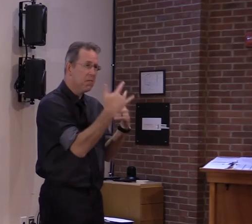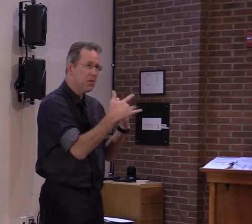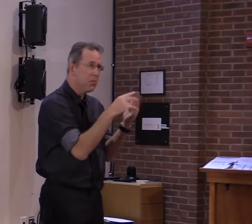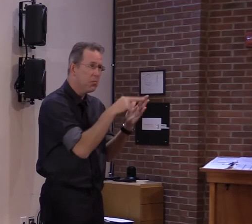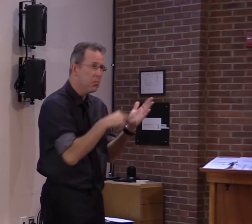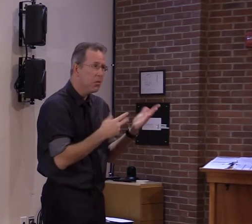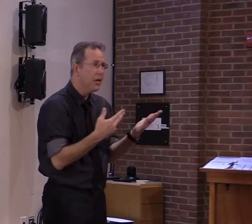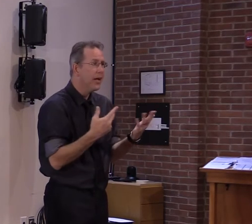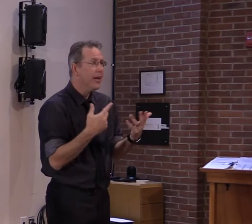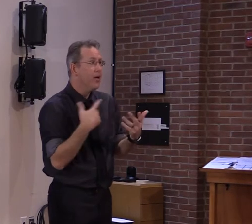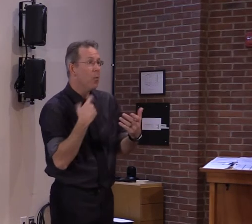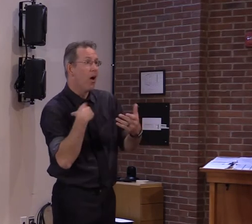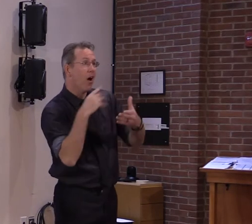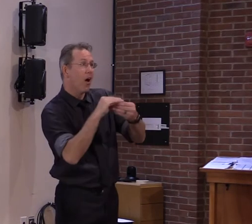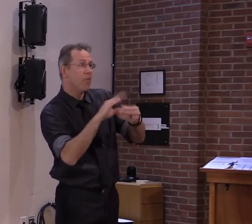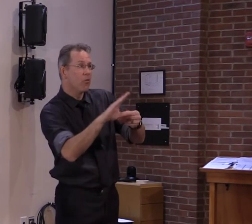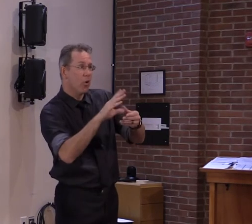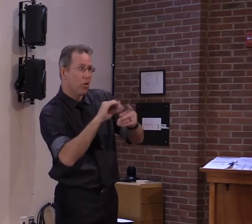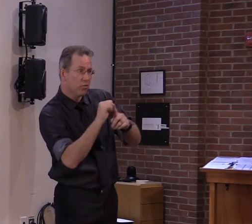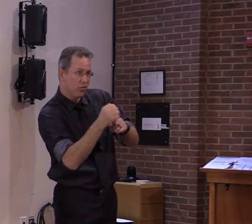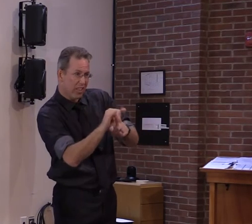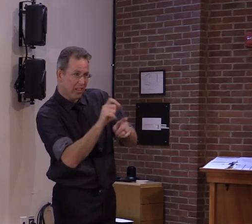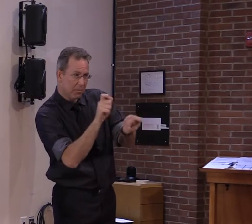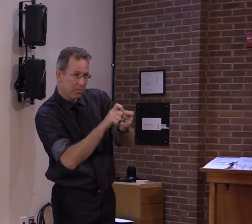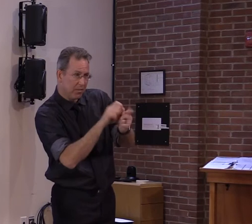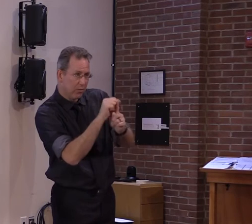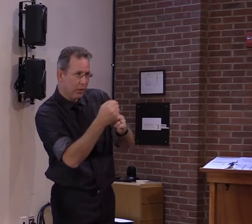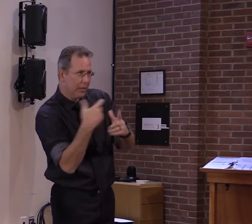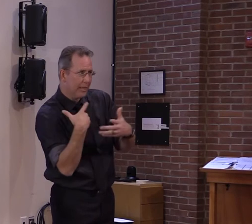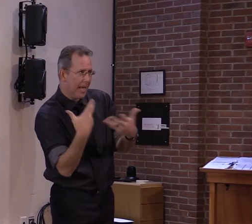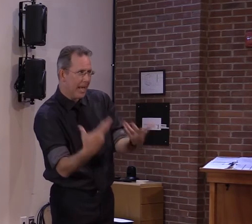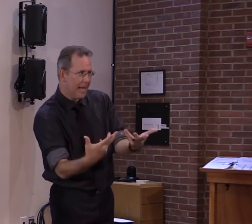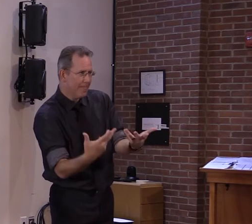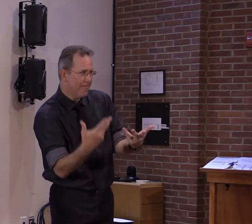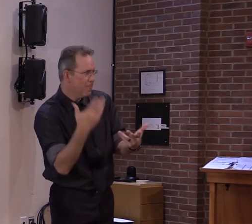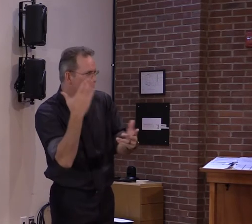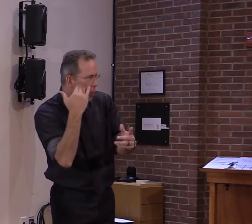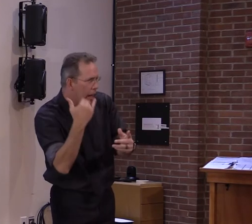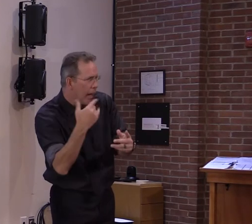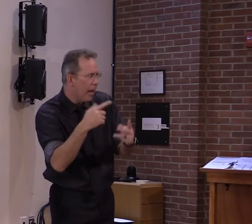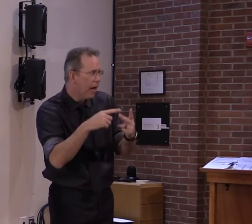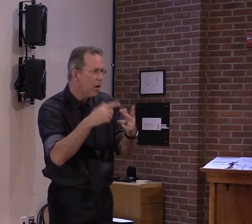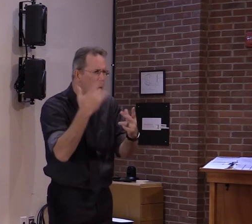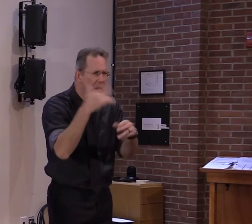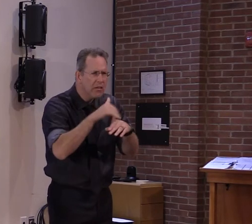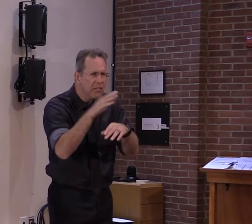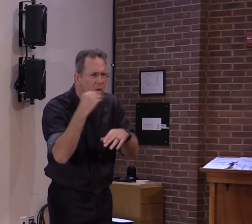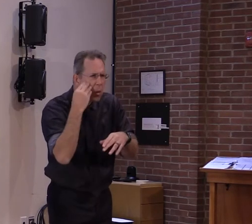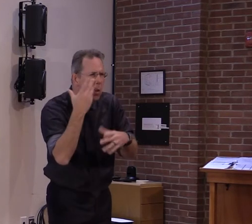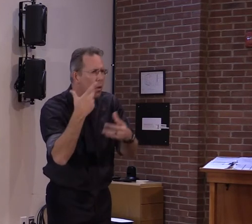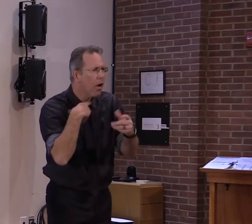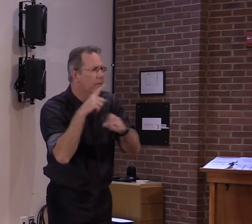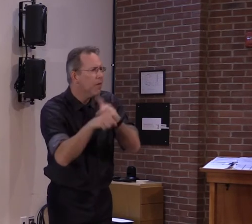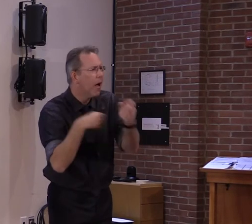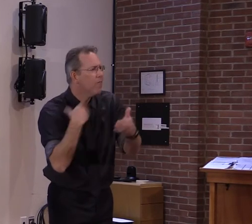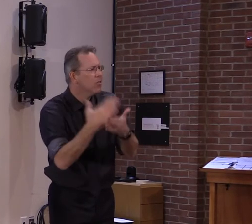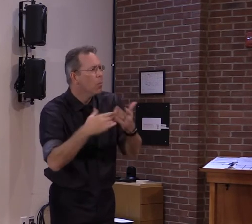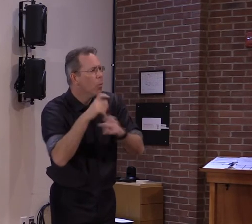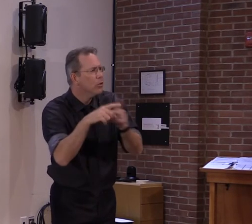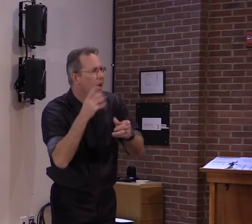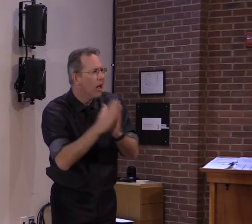specifically on this particular case and why this particular person wasn't accepted, but